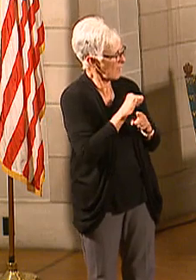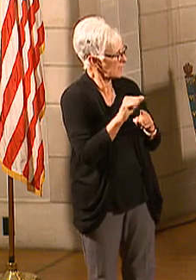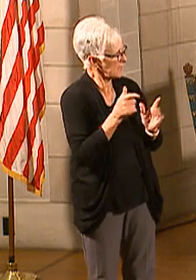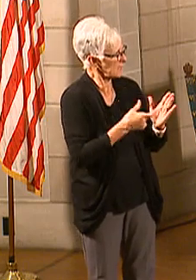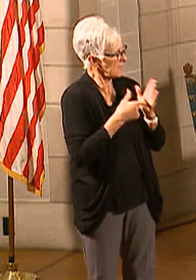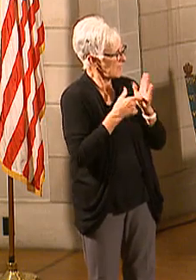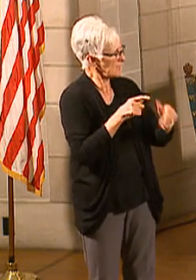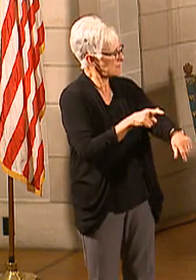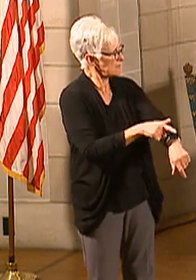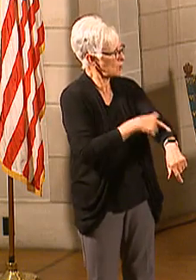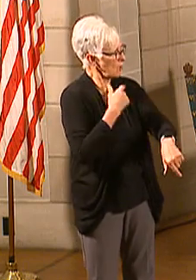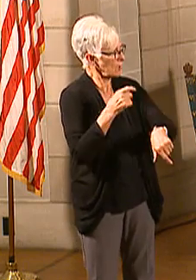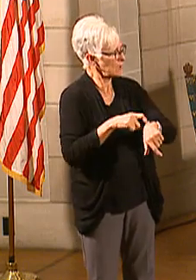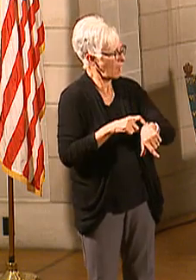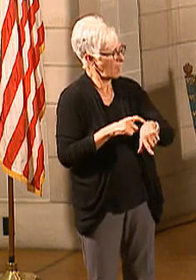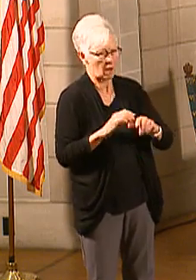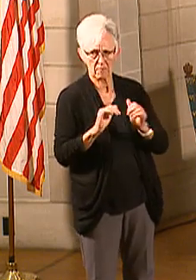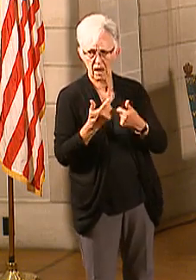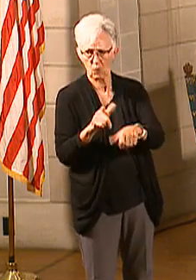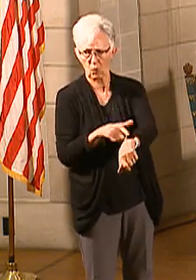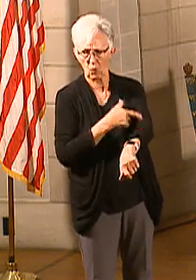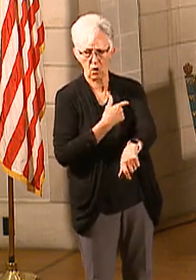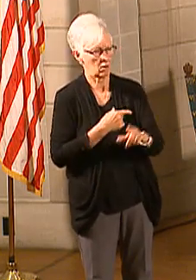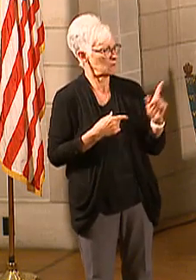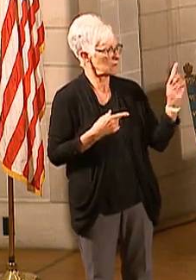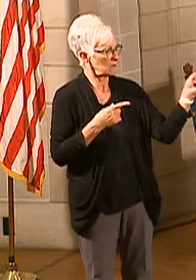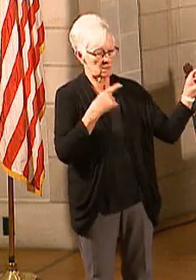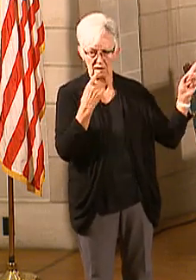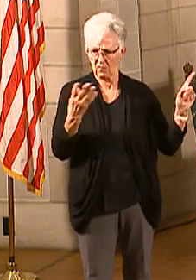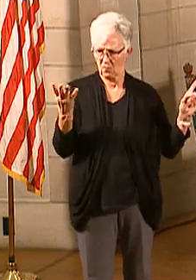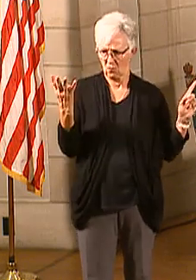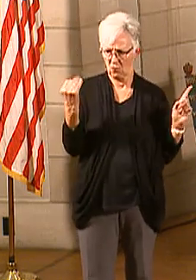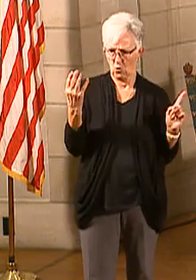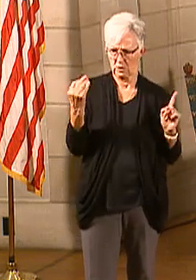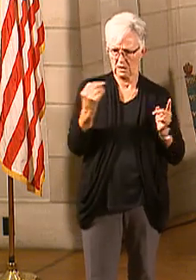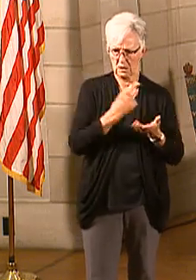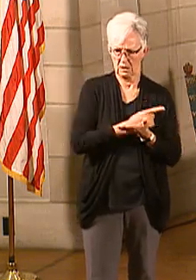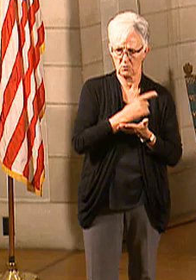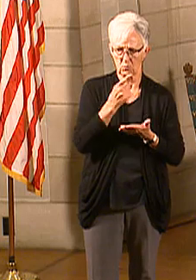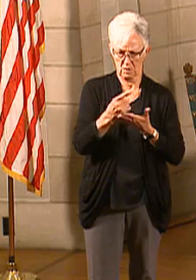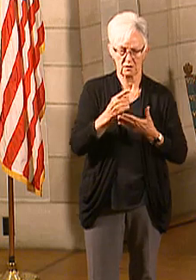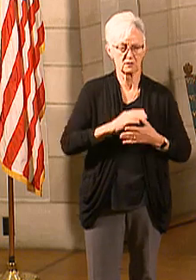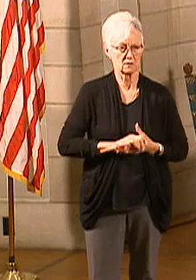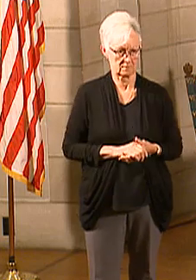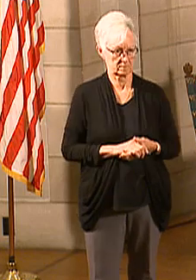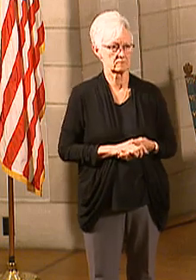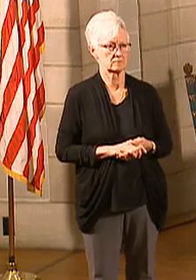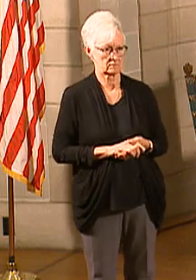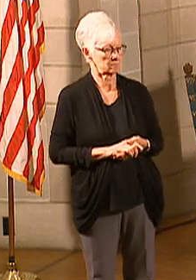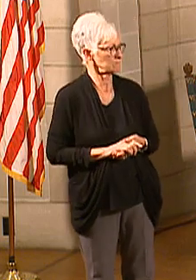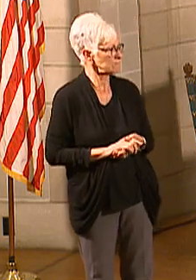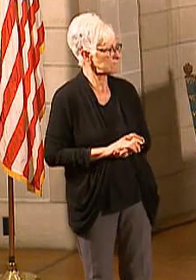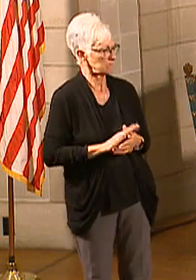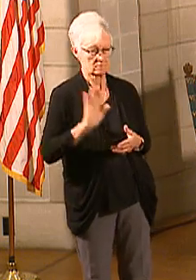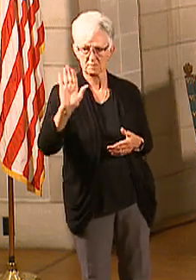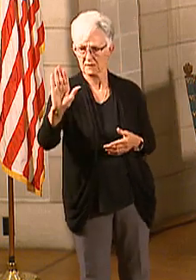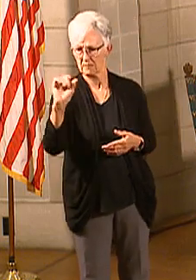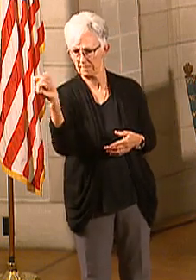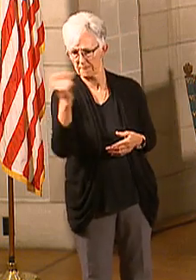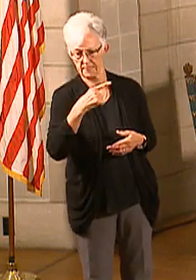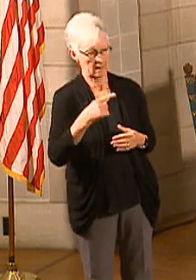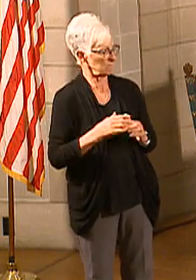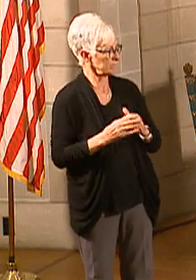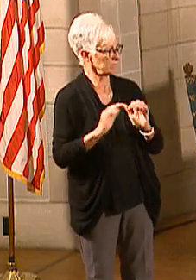lengthy? 14 weeks. Oh, repeat the questions, though. Oh, I'm sorry. Yeah. Thanks, Governor. The question